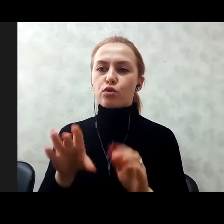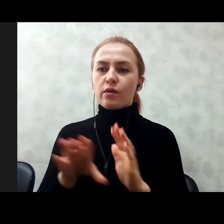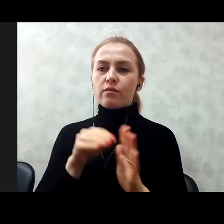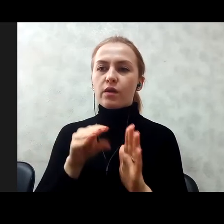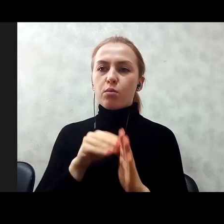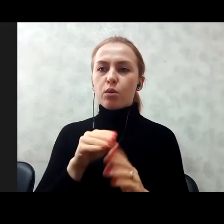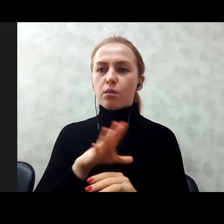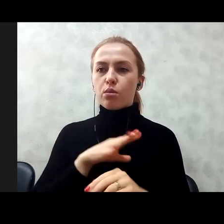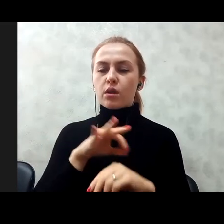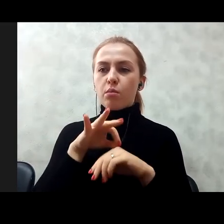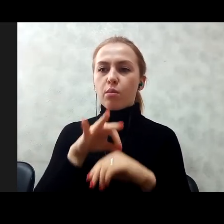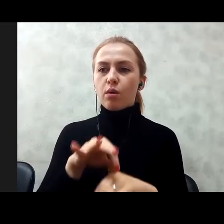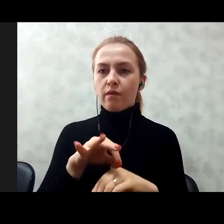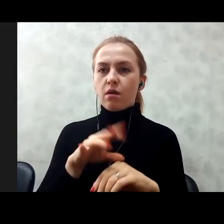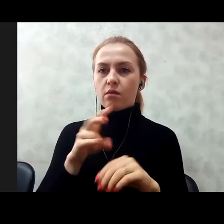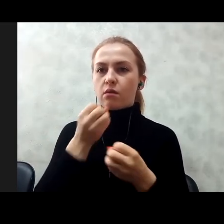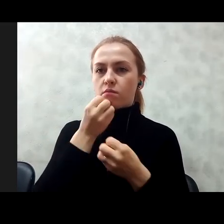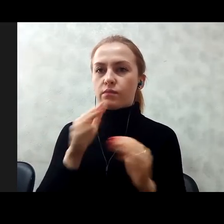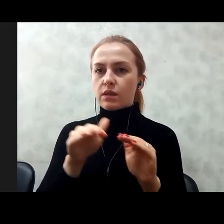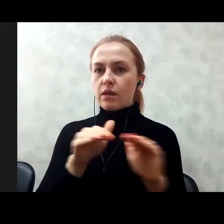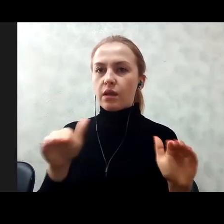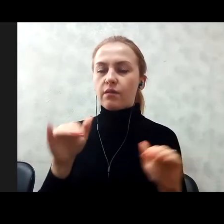in an orderly manner.